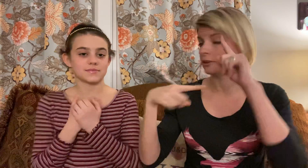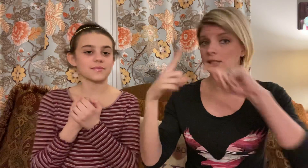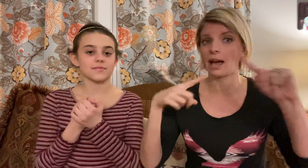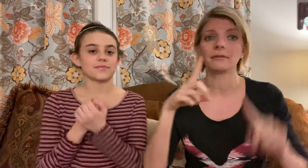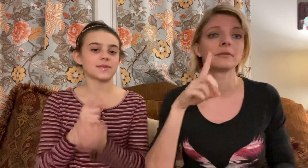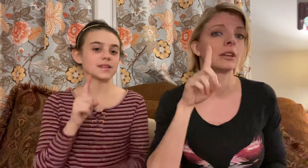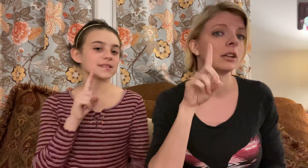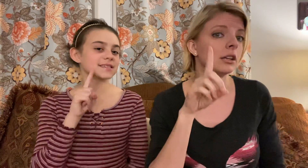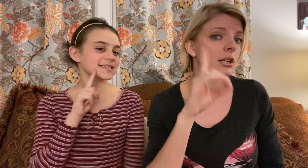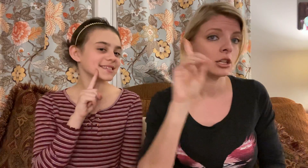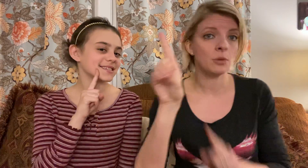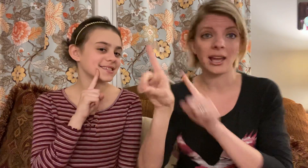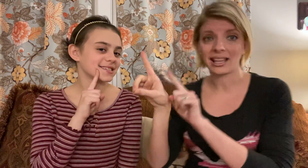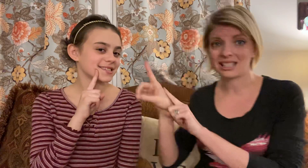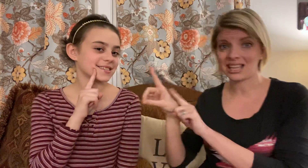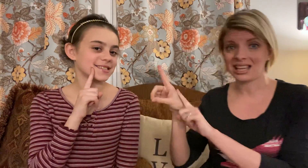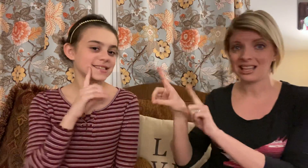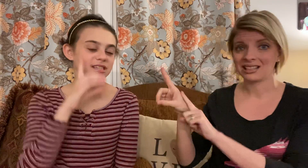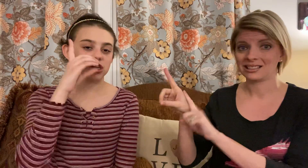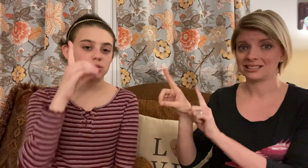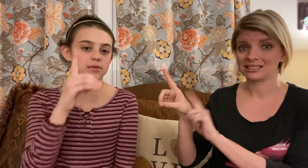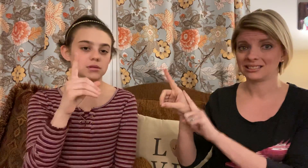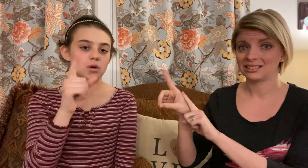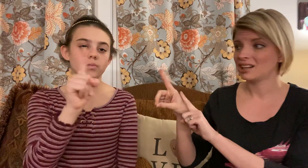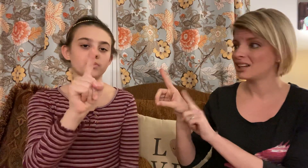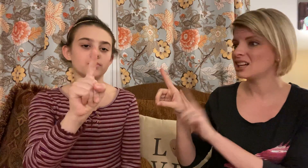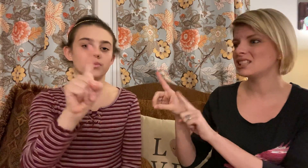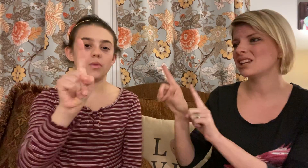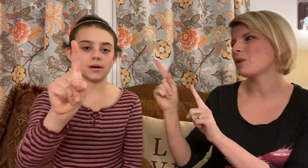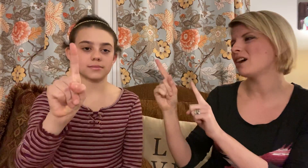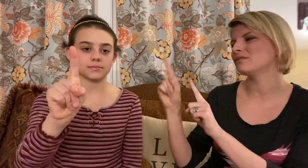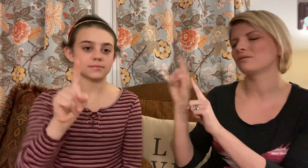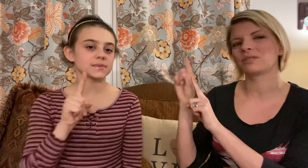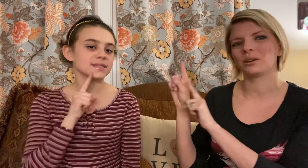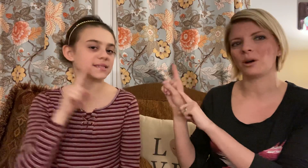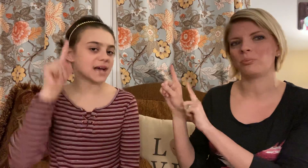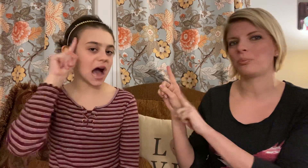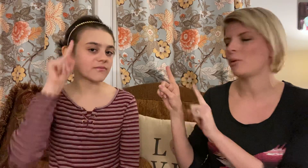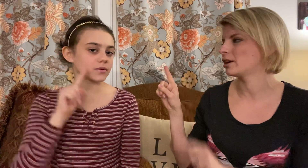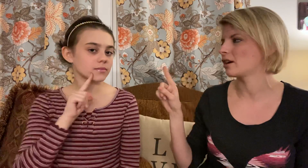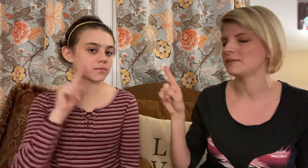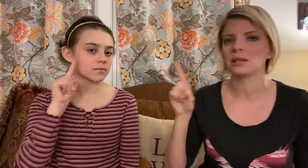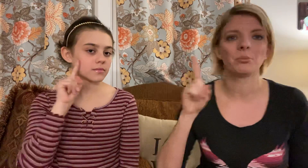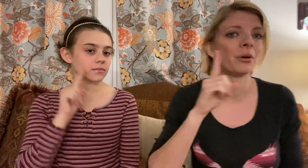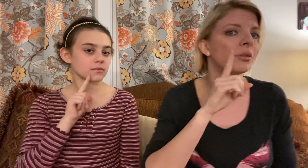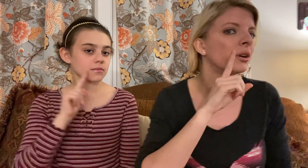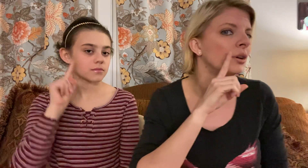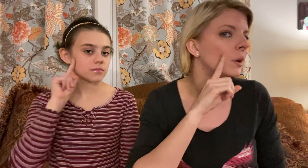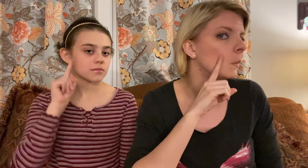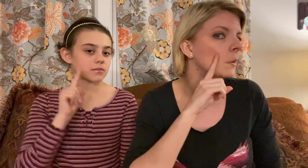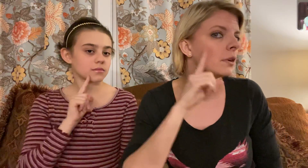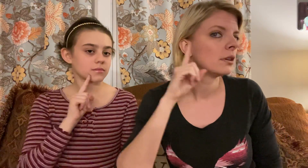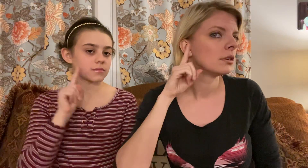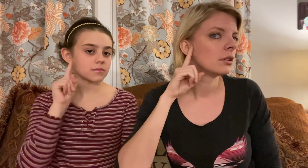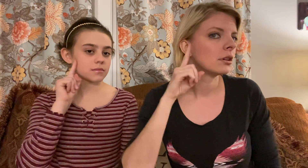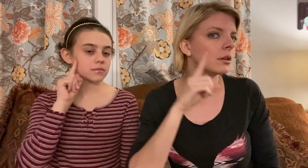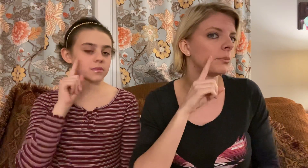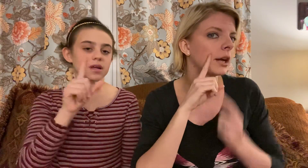deaf. You make a D. A D, well, a pointer. I've seen both. By your